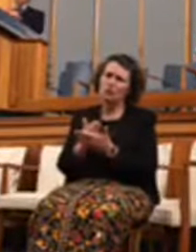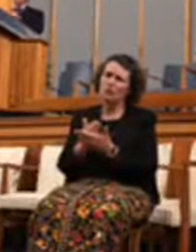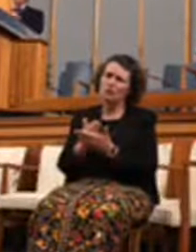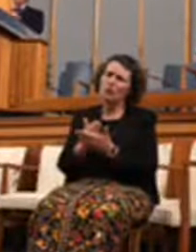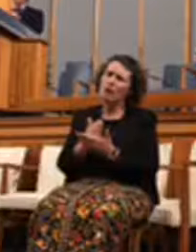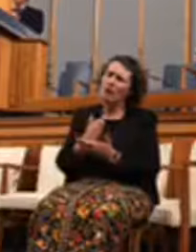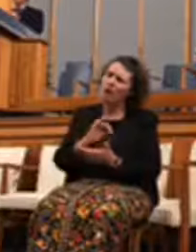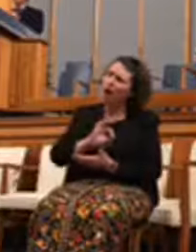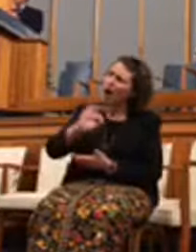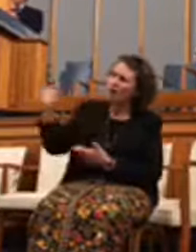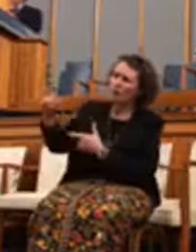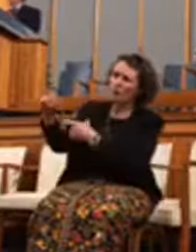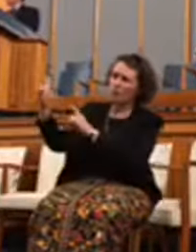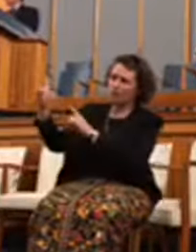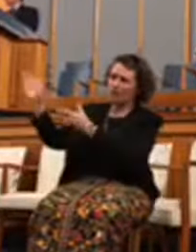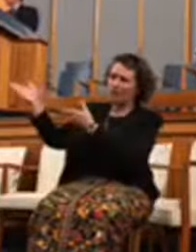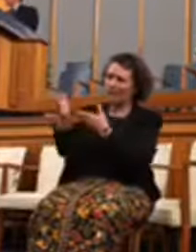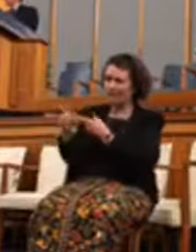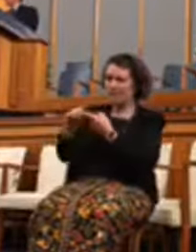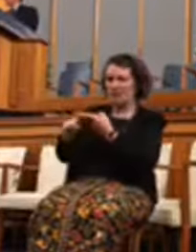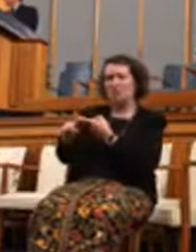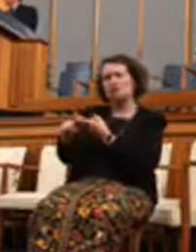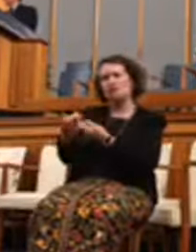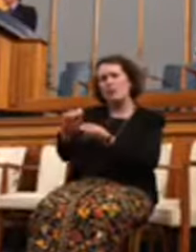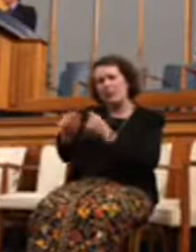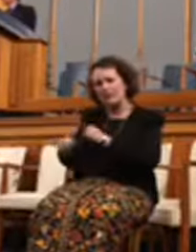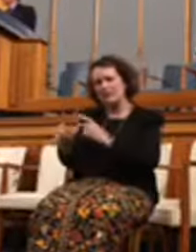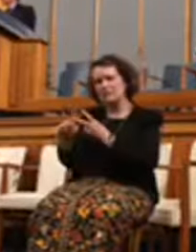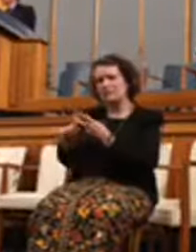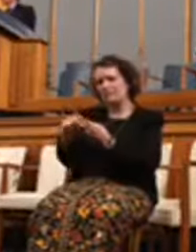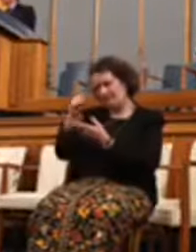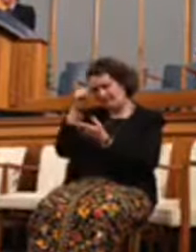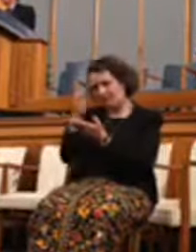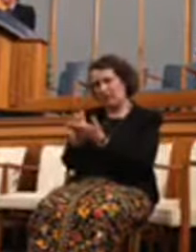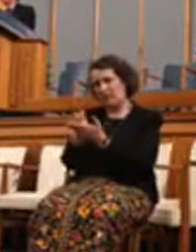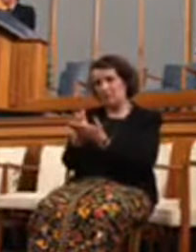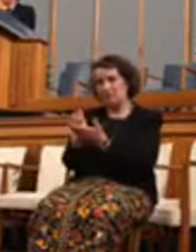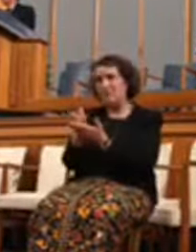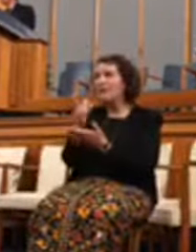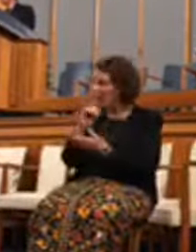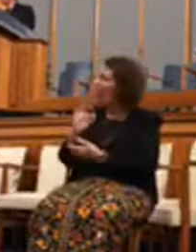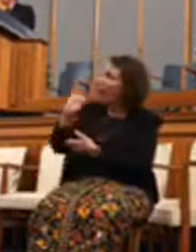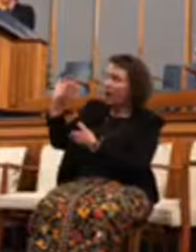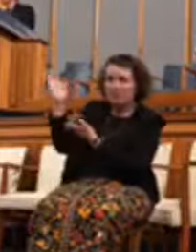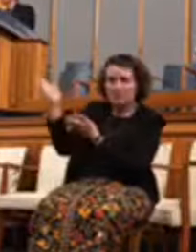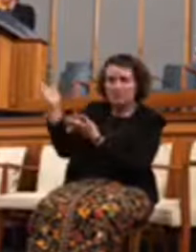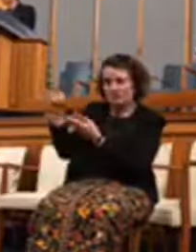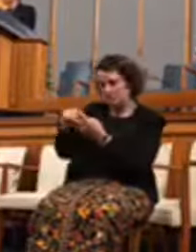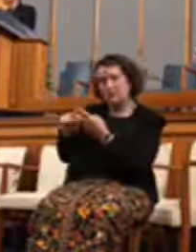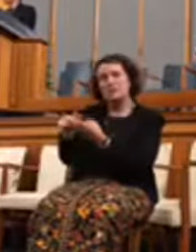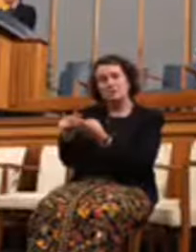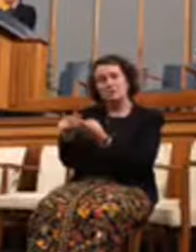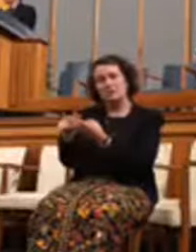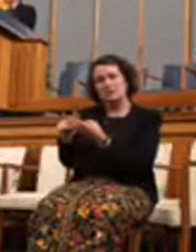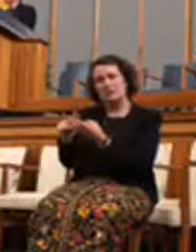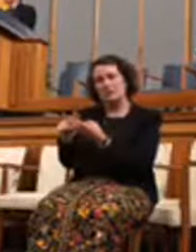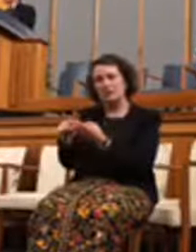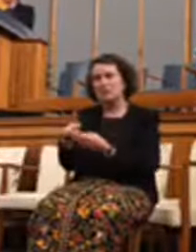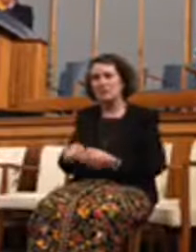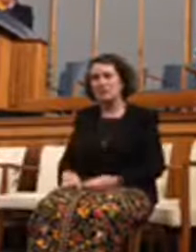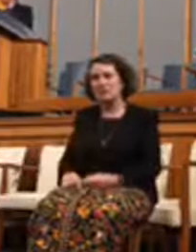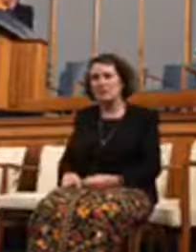and faith. And as we put it often, if you cannot come to Him by faith, come to